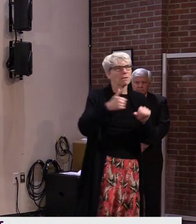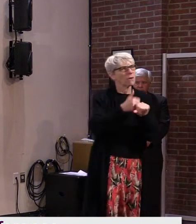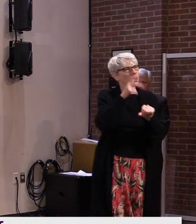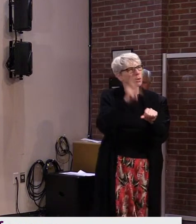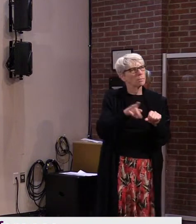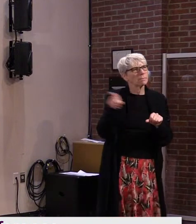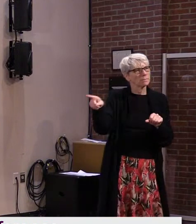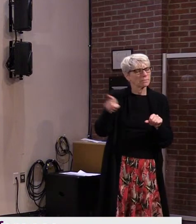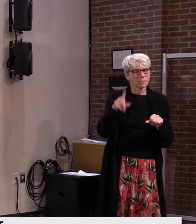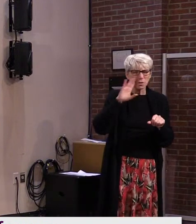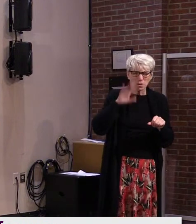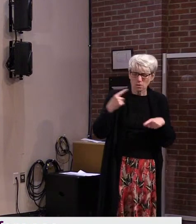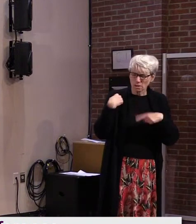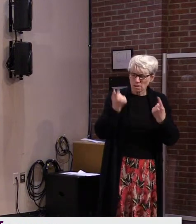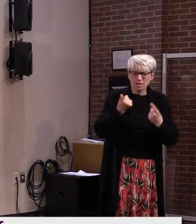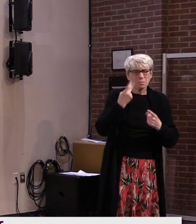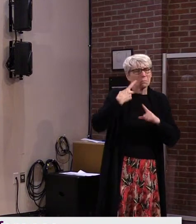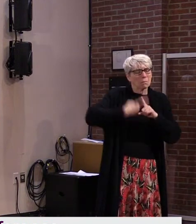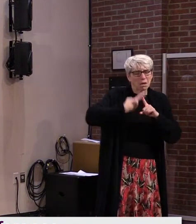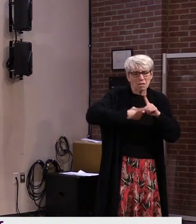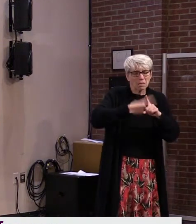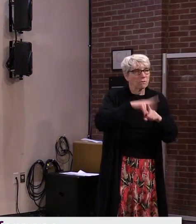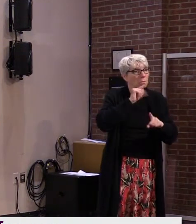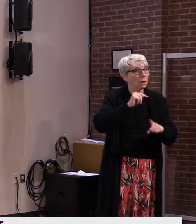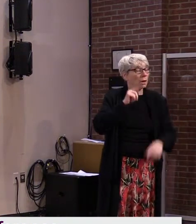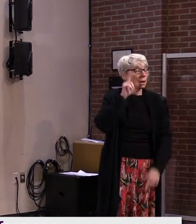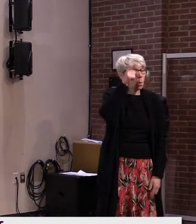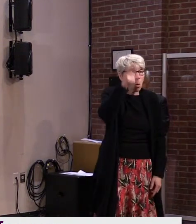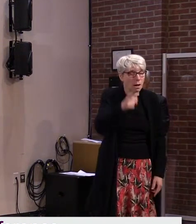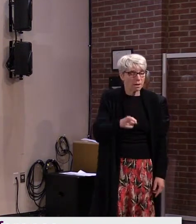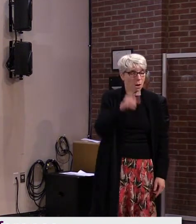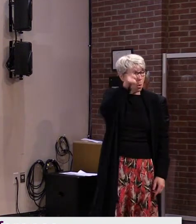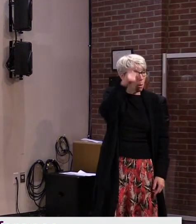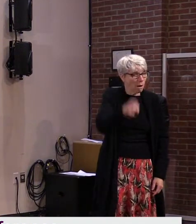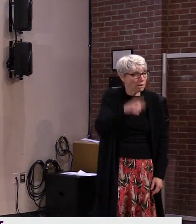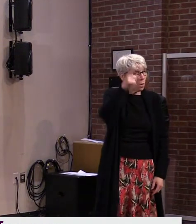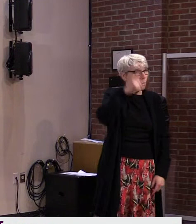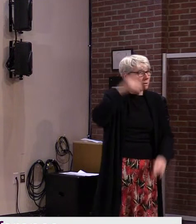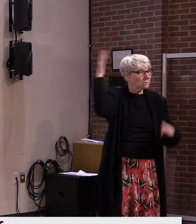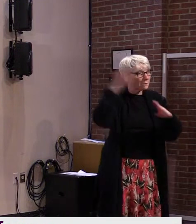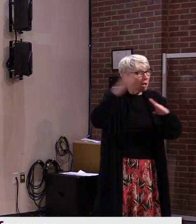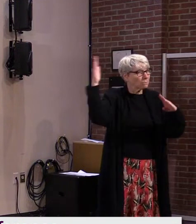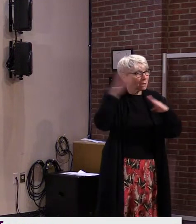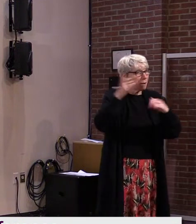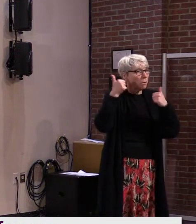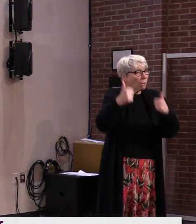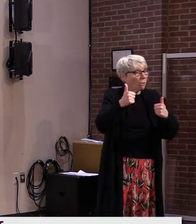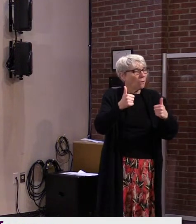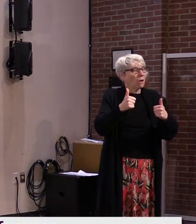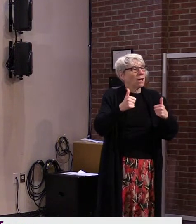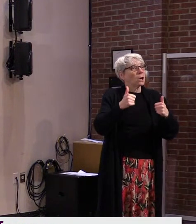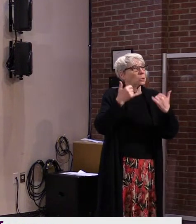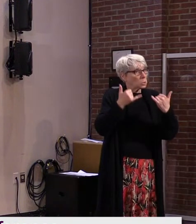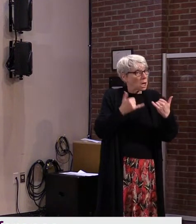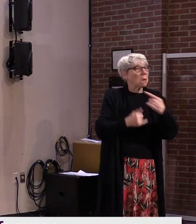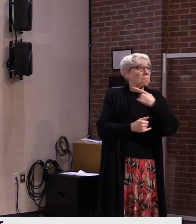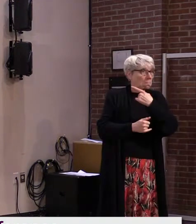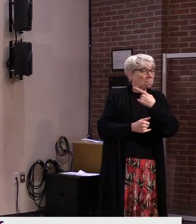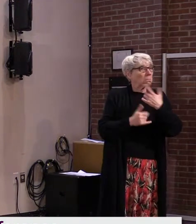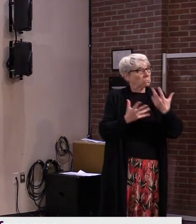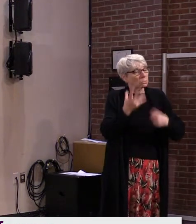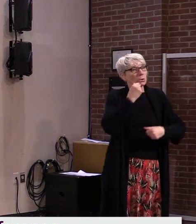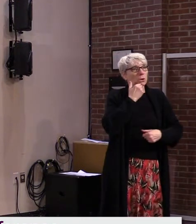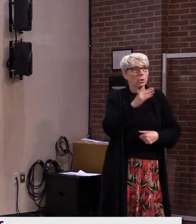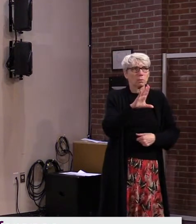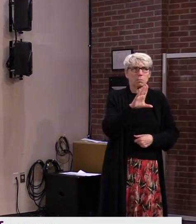very well in so many different categories. And today seems somewhat optimistic, but yet the numbers are still